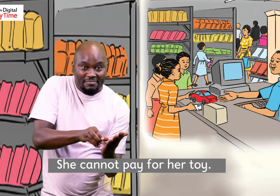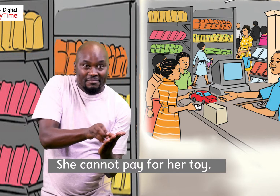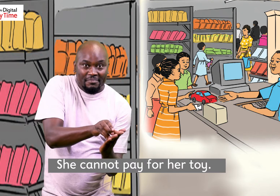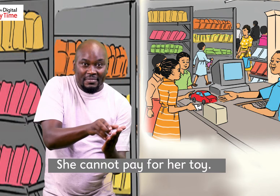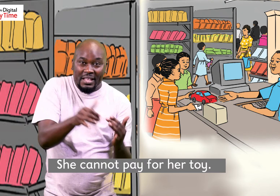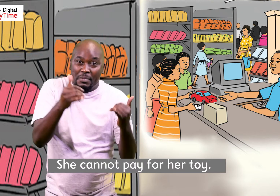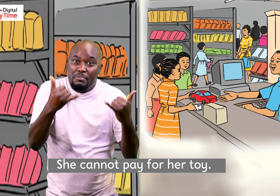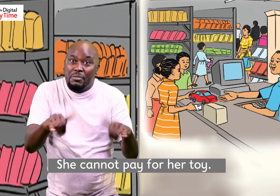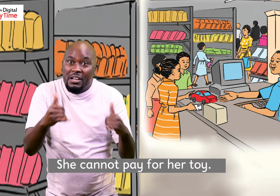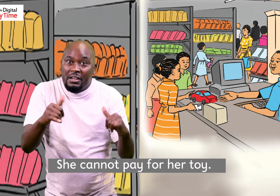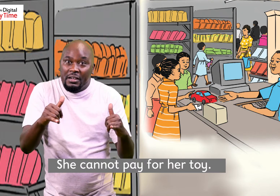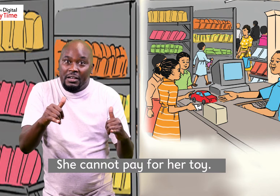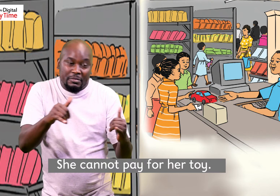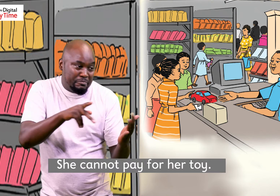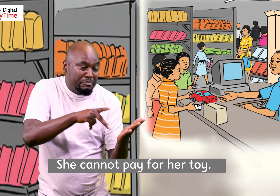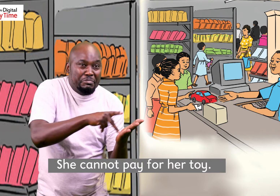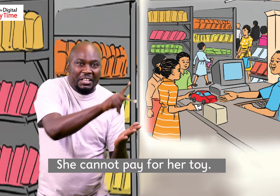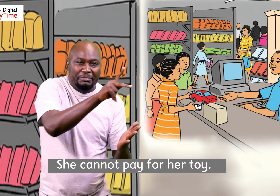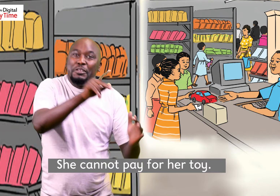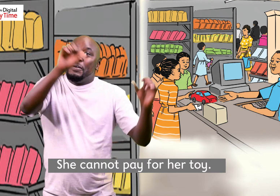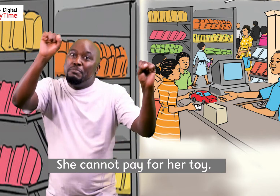She cannot pay for her toy.